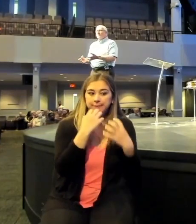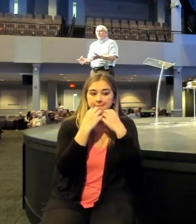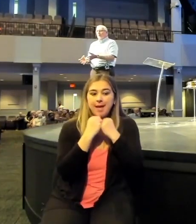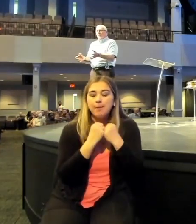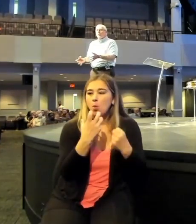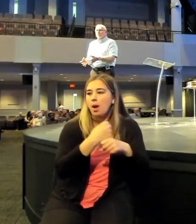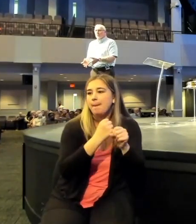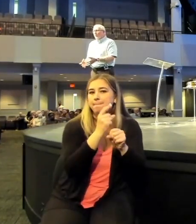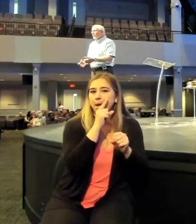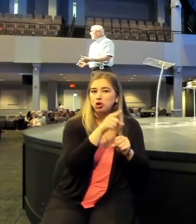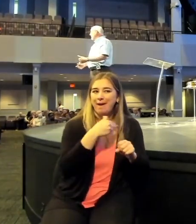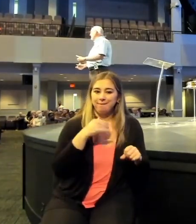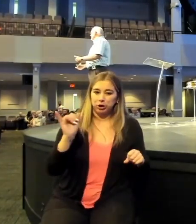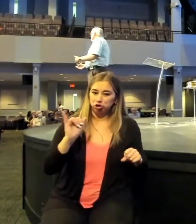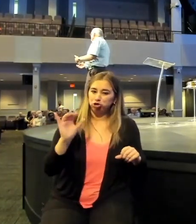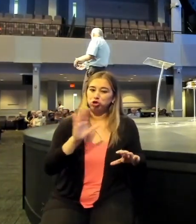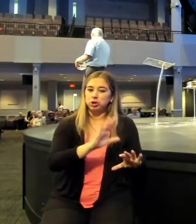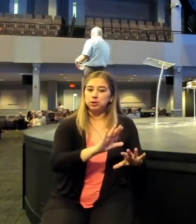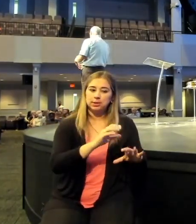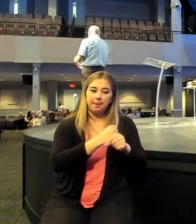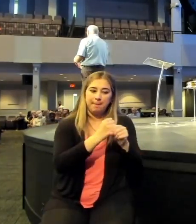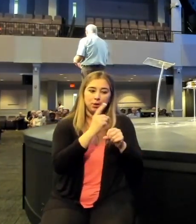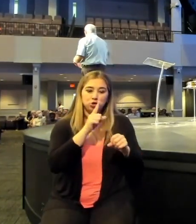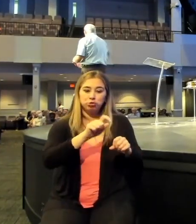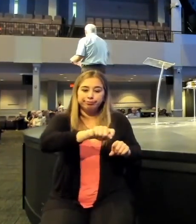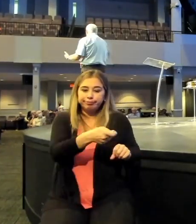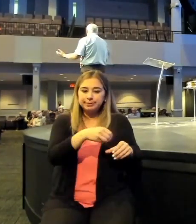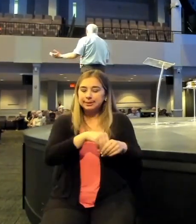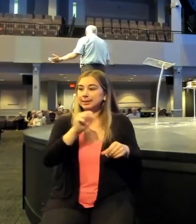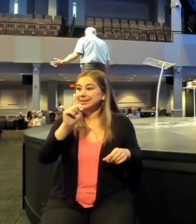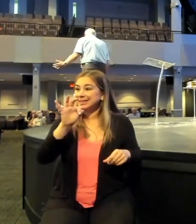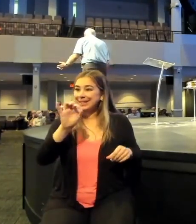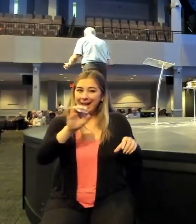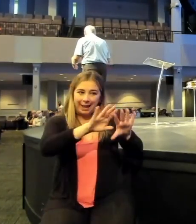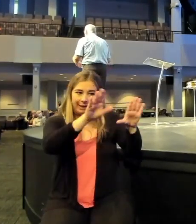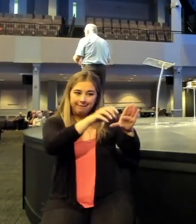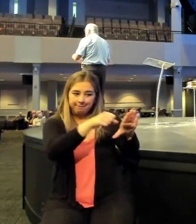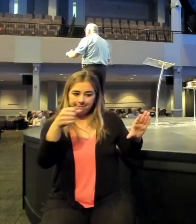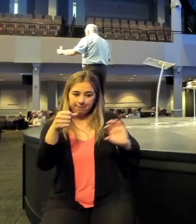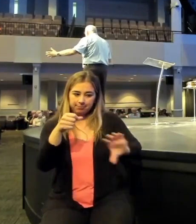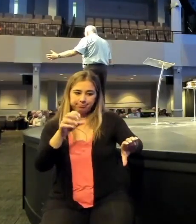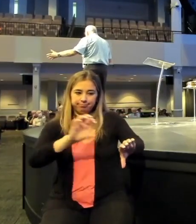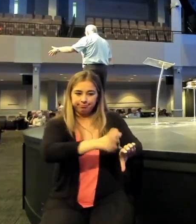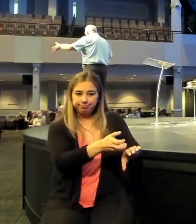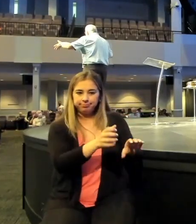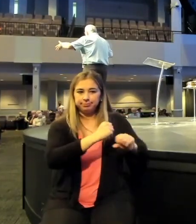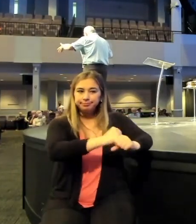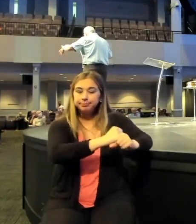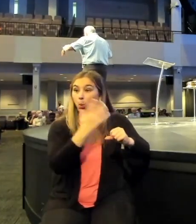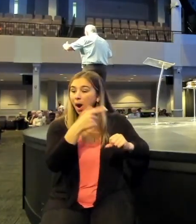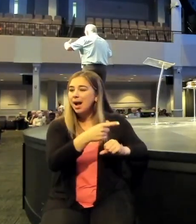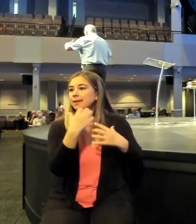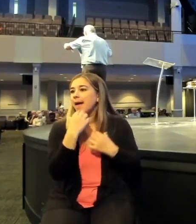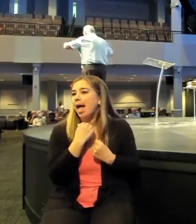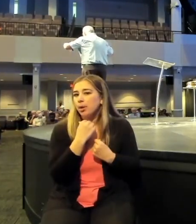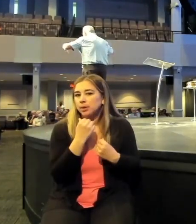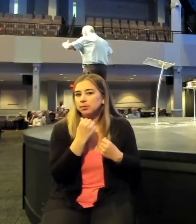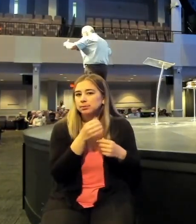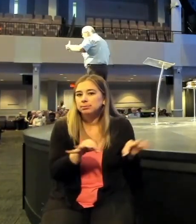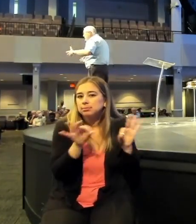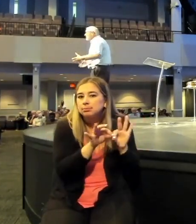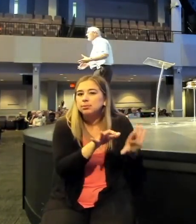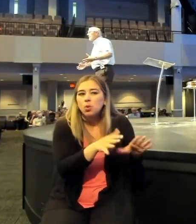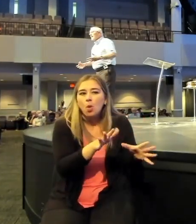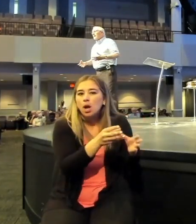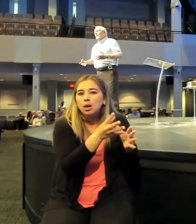you want to make sure they're insured, you put them in safes, you put them in safe deposit boxes, you do these kind of things because they're valuable. You don't want